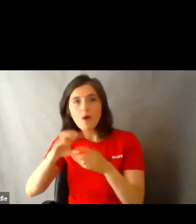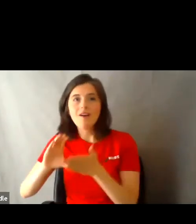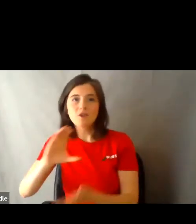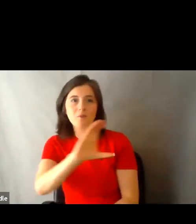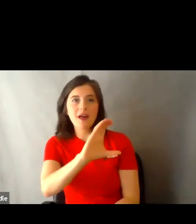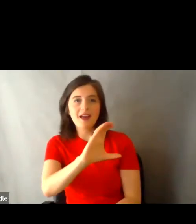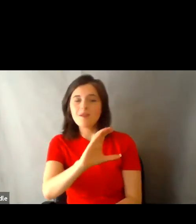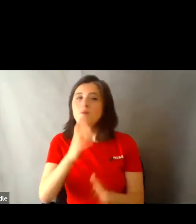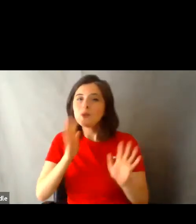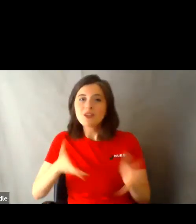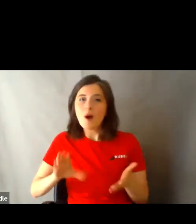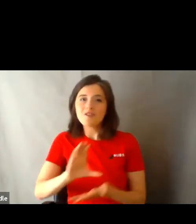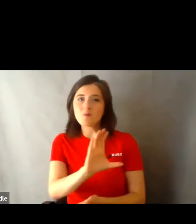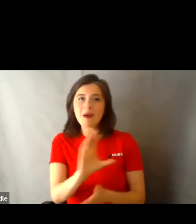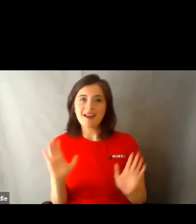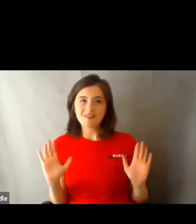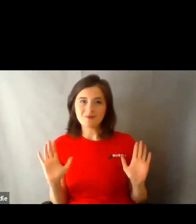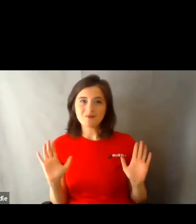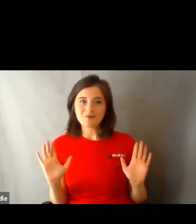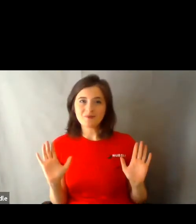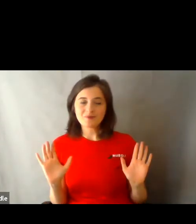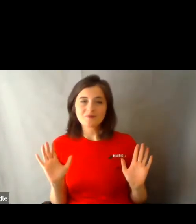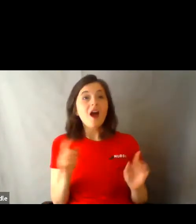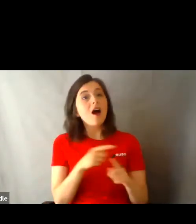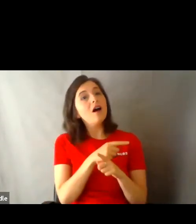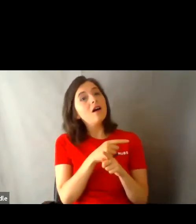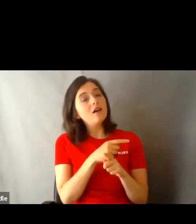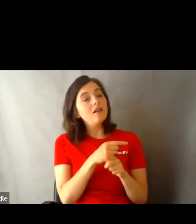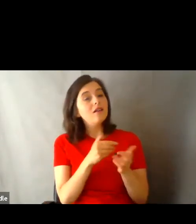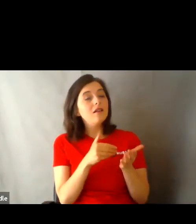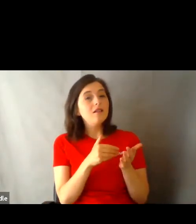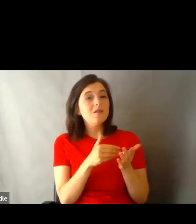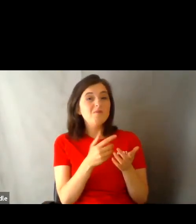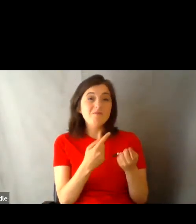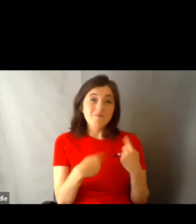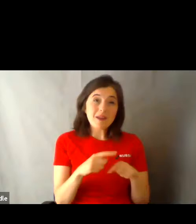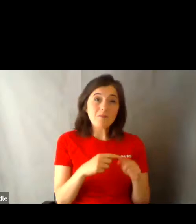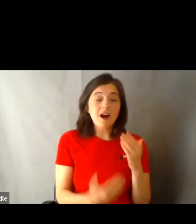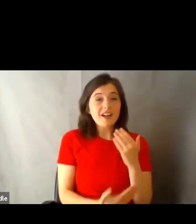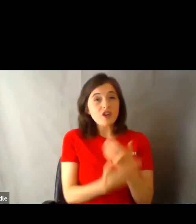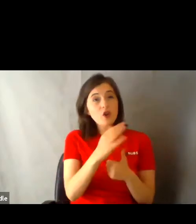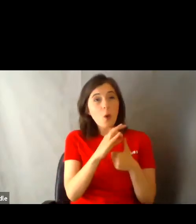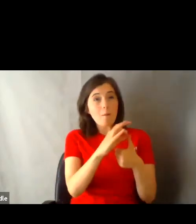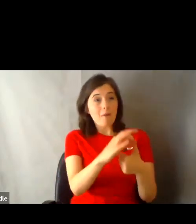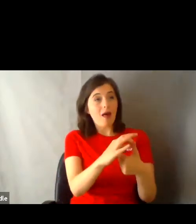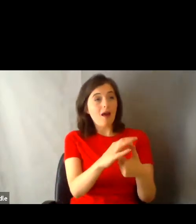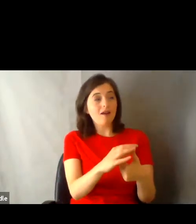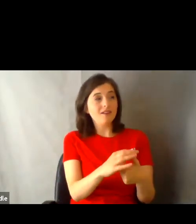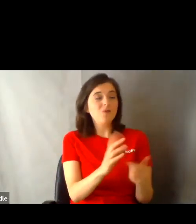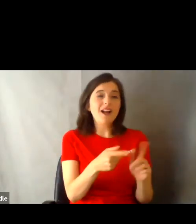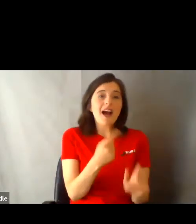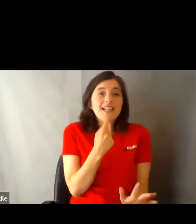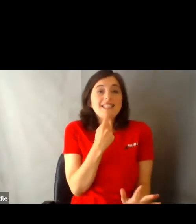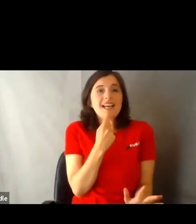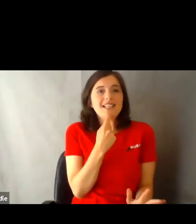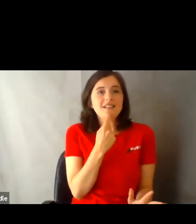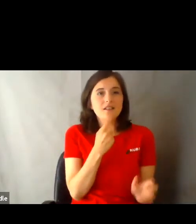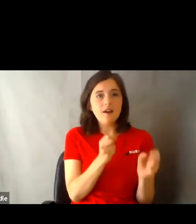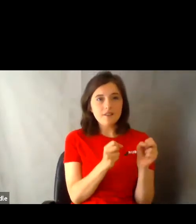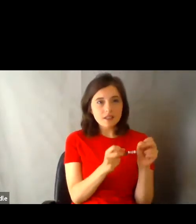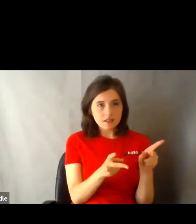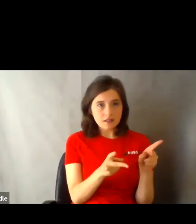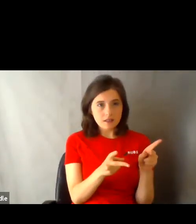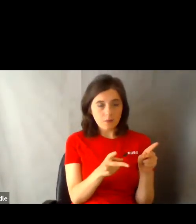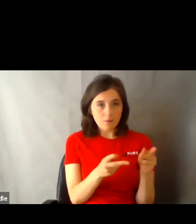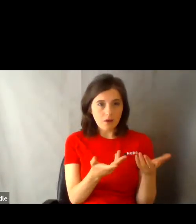don't have to pay. Those people that are going to get a taste of it, people that are going to have to rely on a system that will give even less and